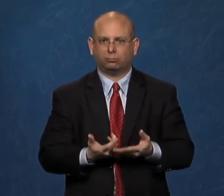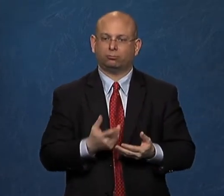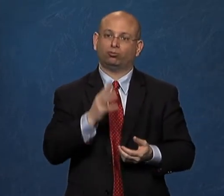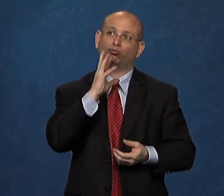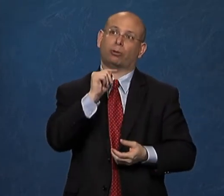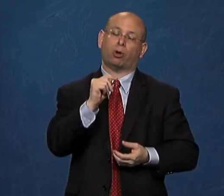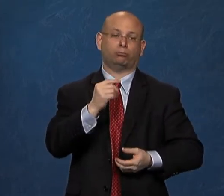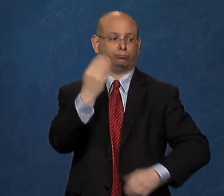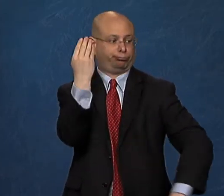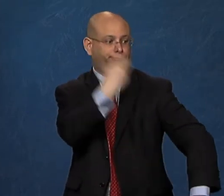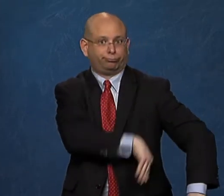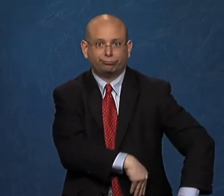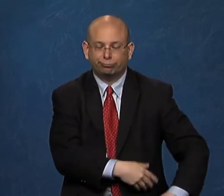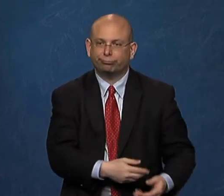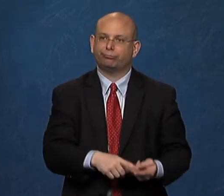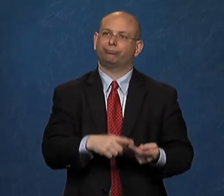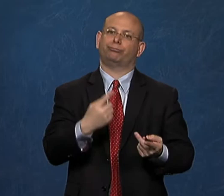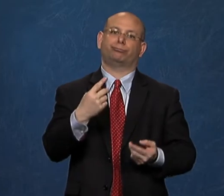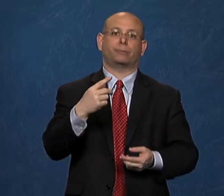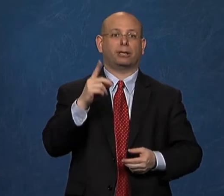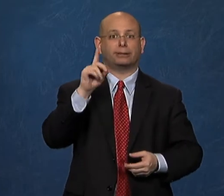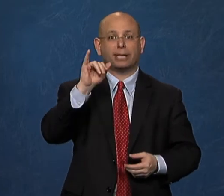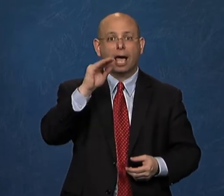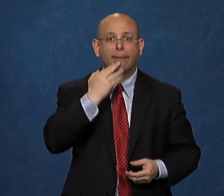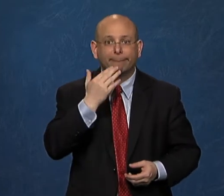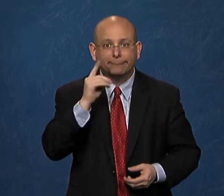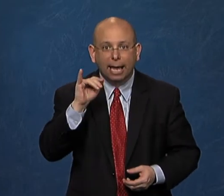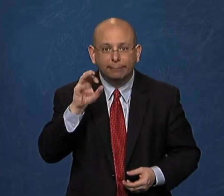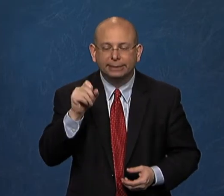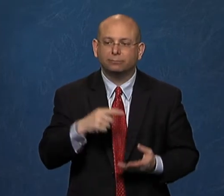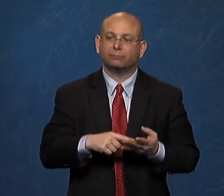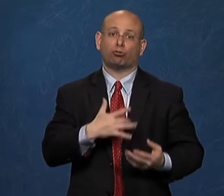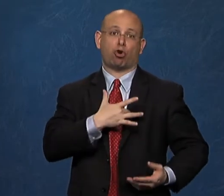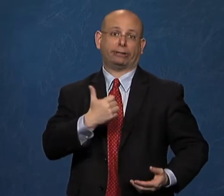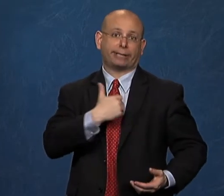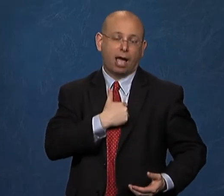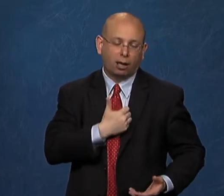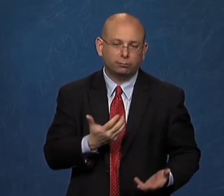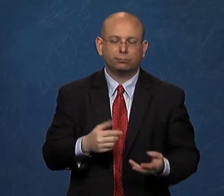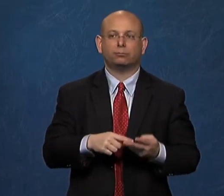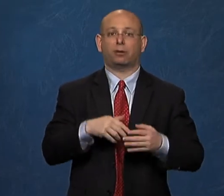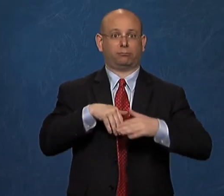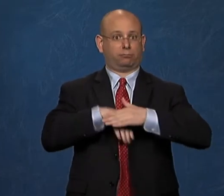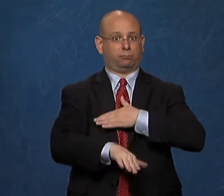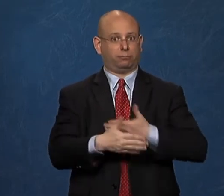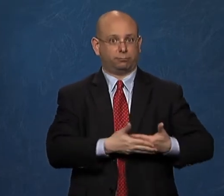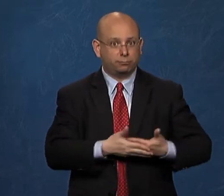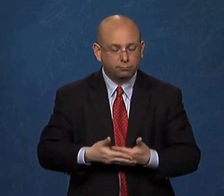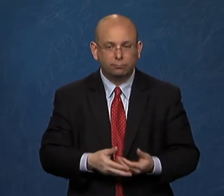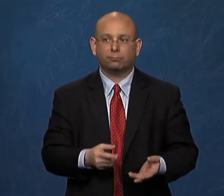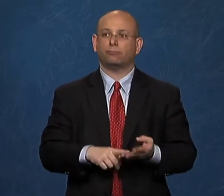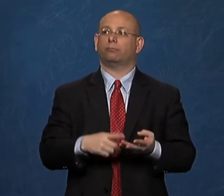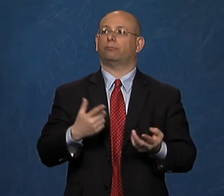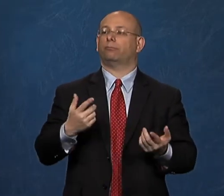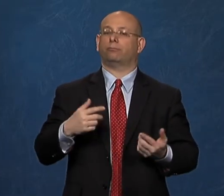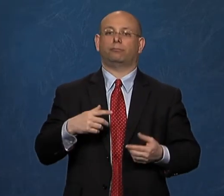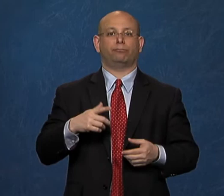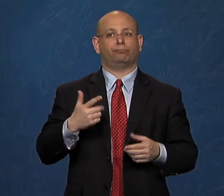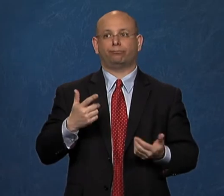be ready for any medical situation that may arise. Maybe a deaf person has lost an arm, is diabetic, is having a heart attack, or is in active labor.